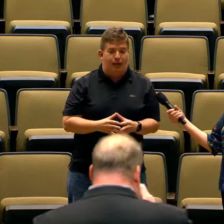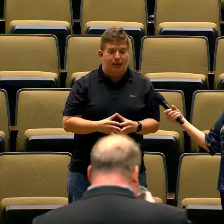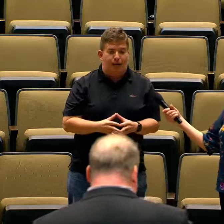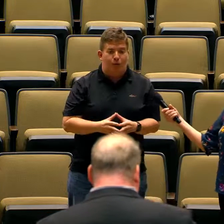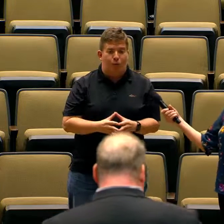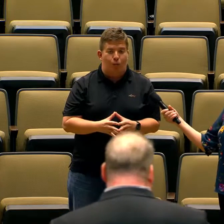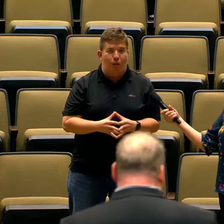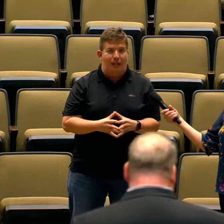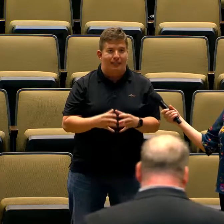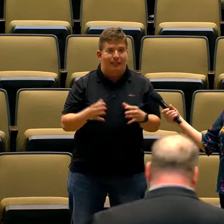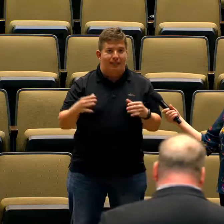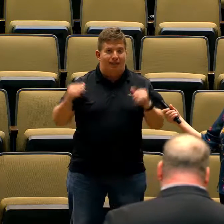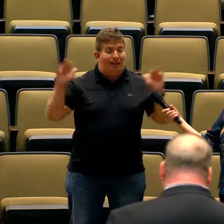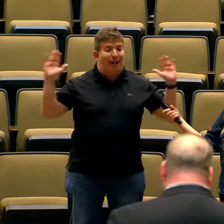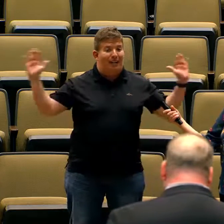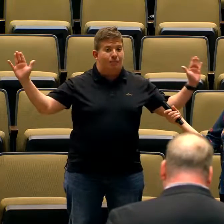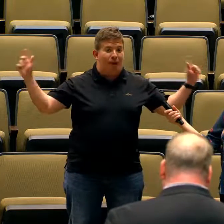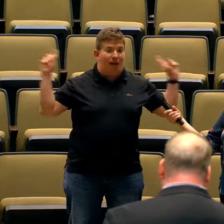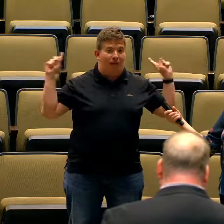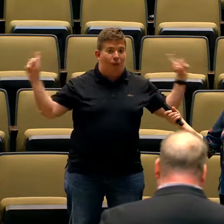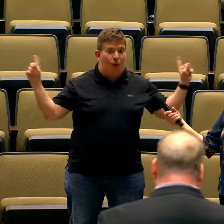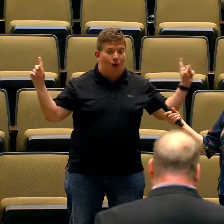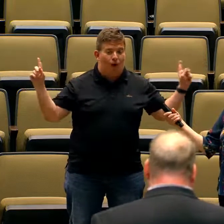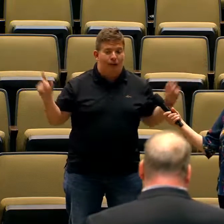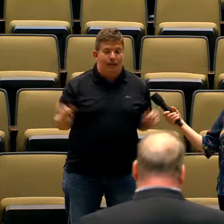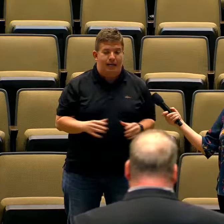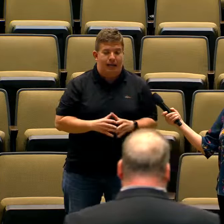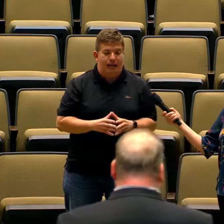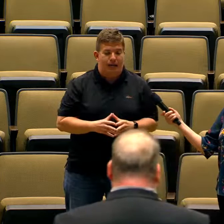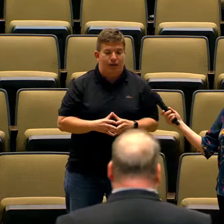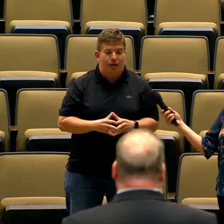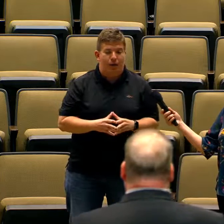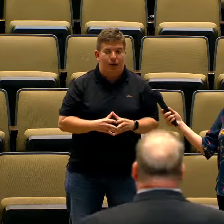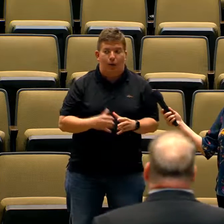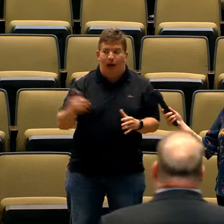foremost, when I see the glass behind the wall,